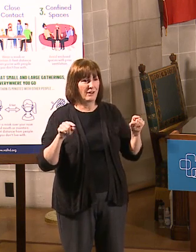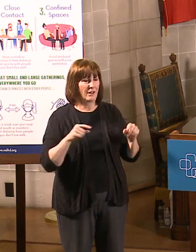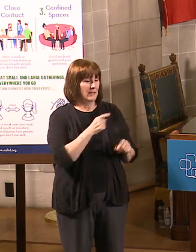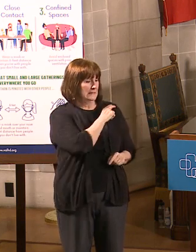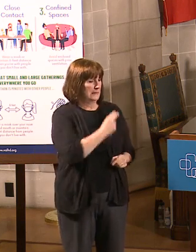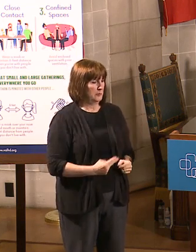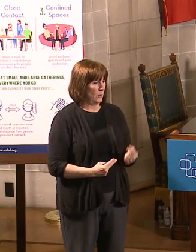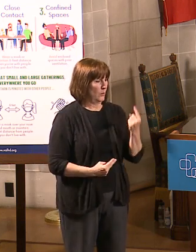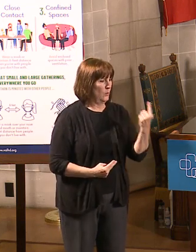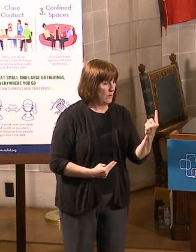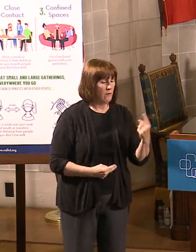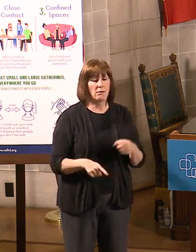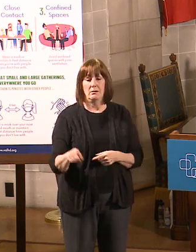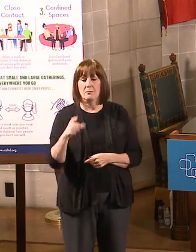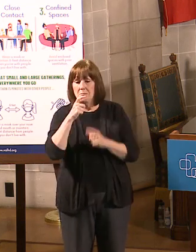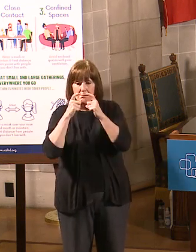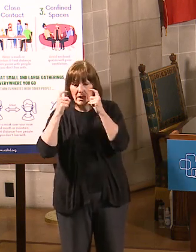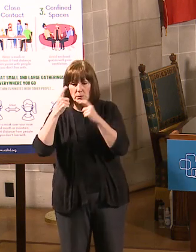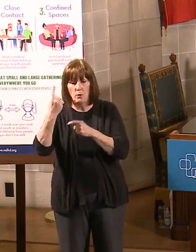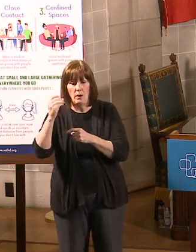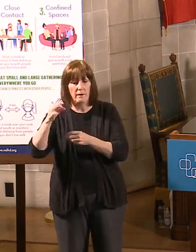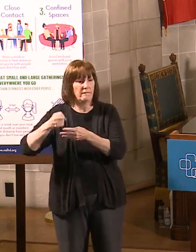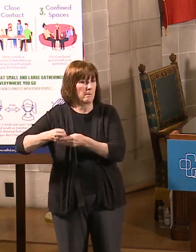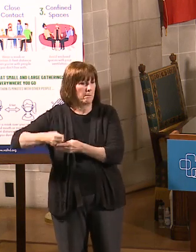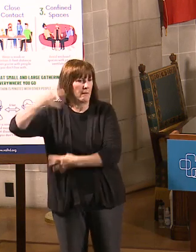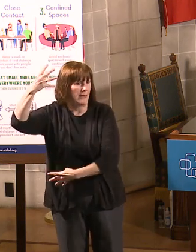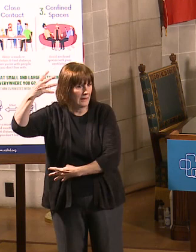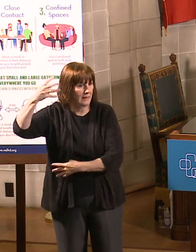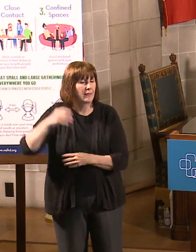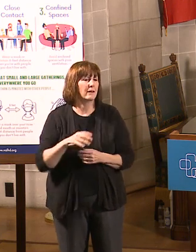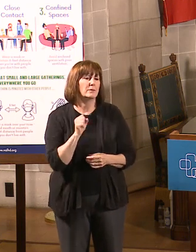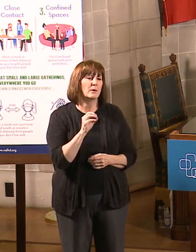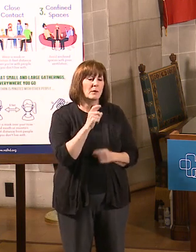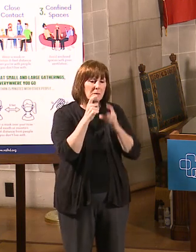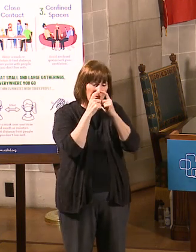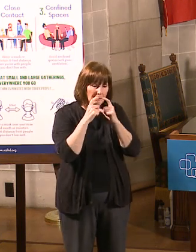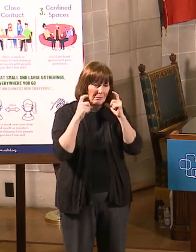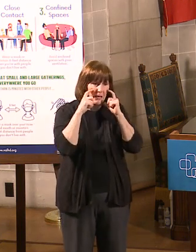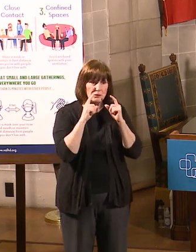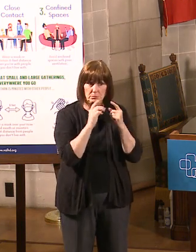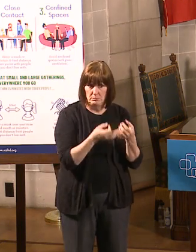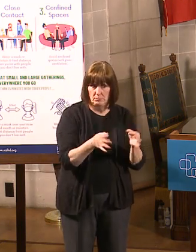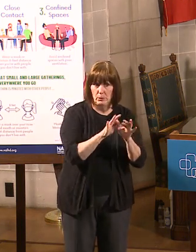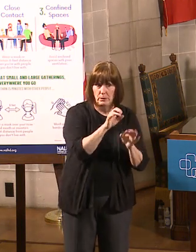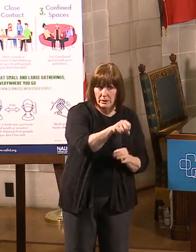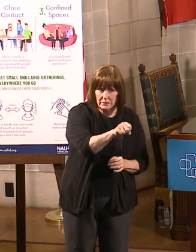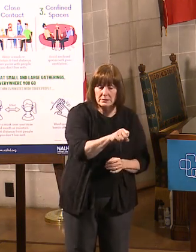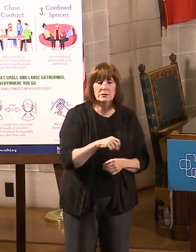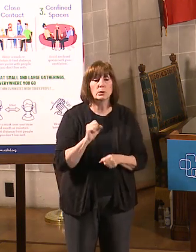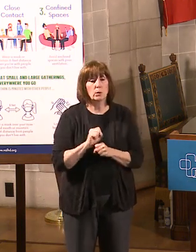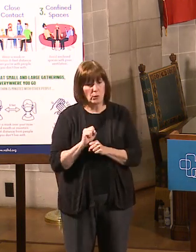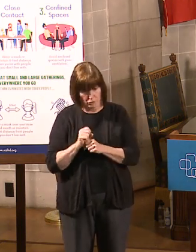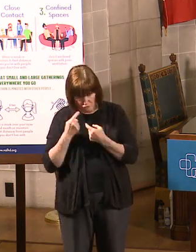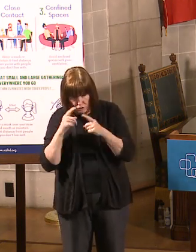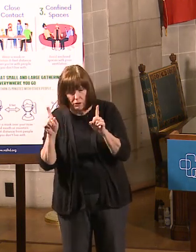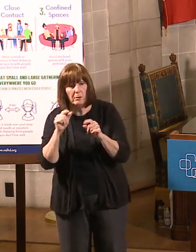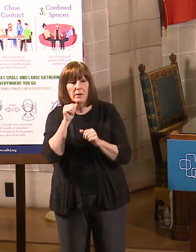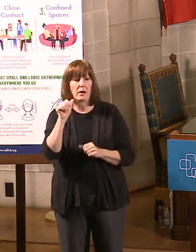slow the spread of the virus. Again, masks are an important tool, they work, but they're not the only